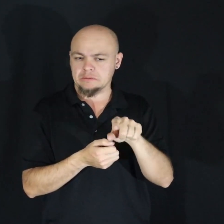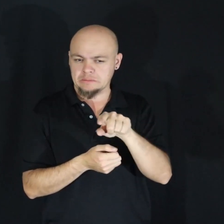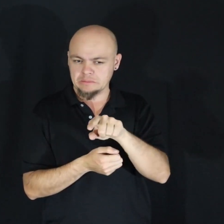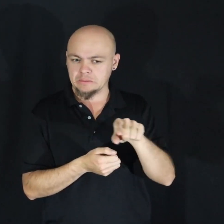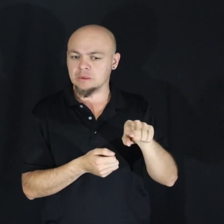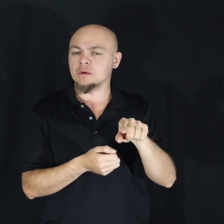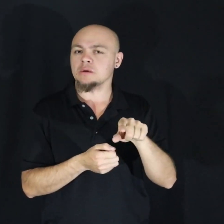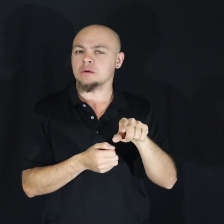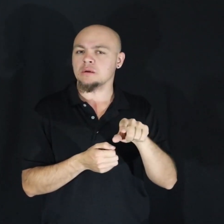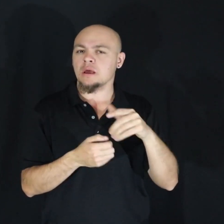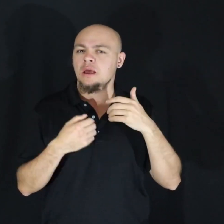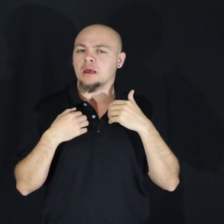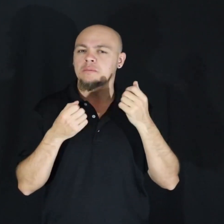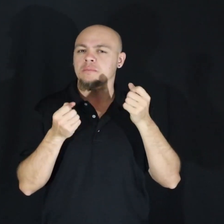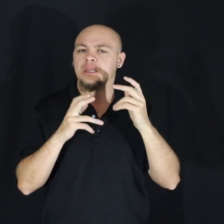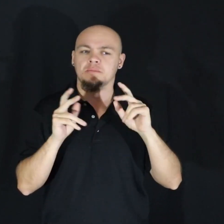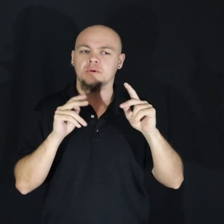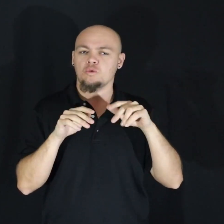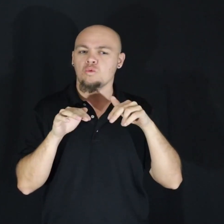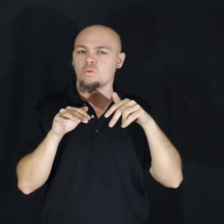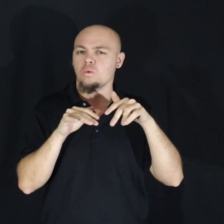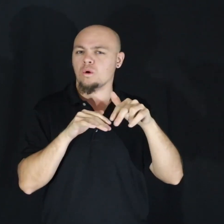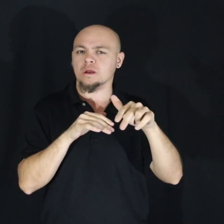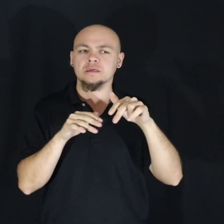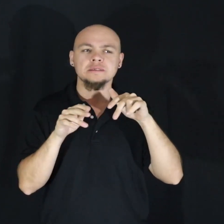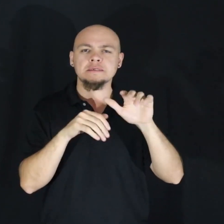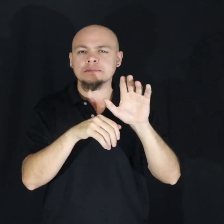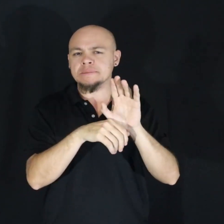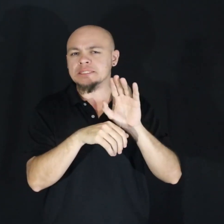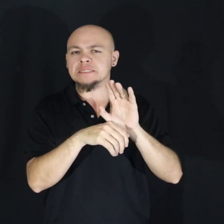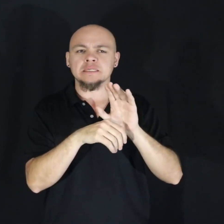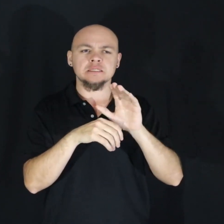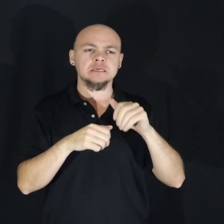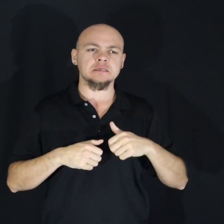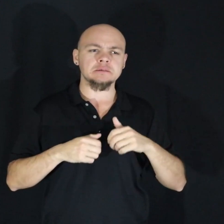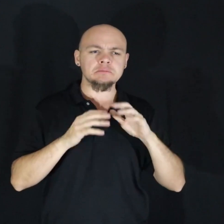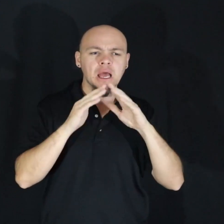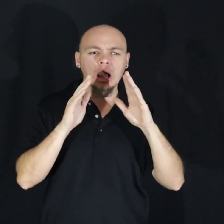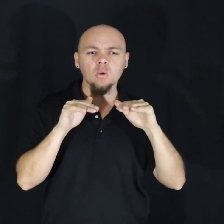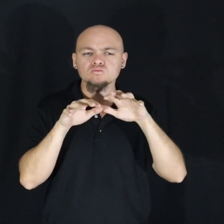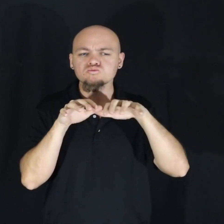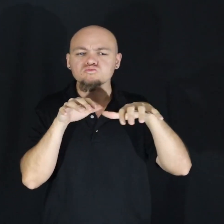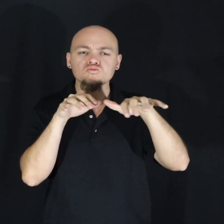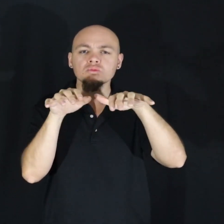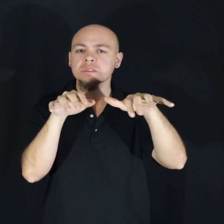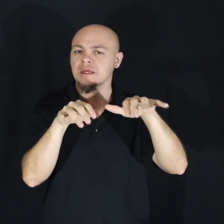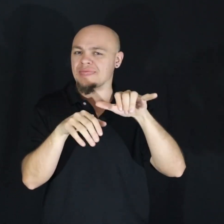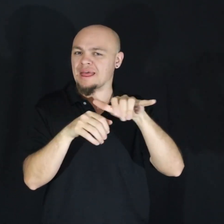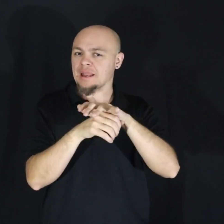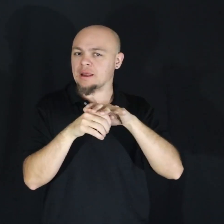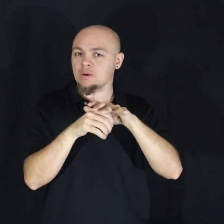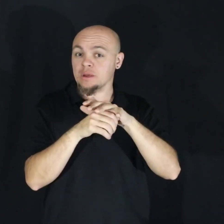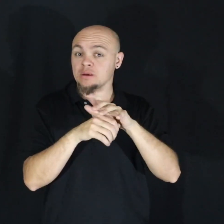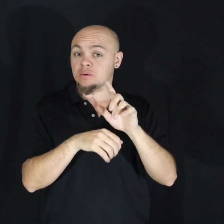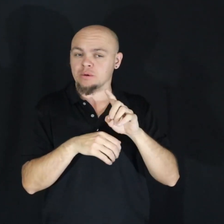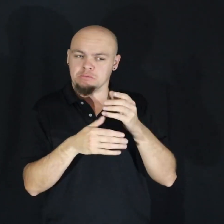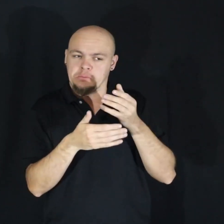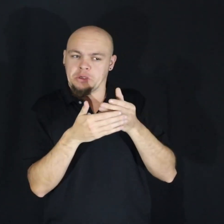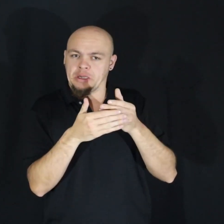was full of pedestrians. It's full of thriving businesses and residents. That area in question was just outside these doors.